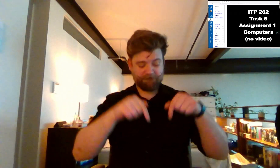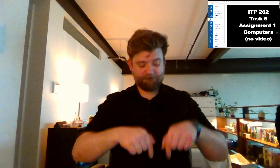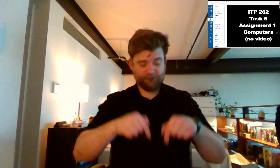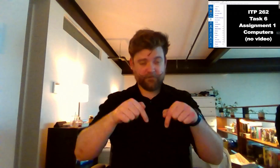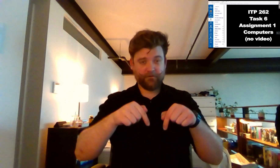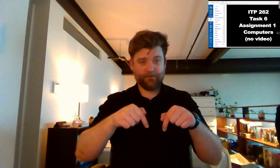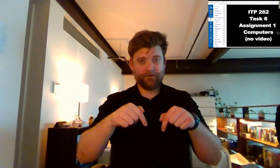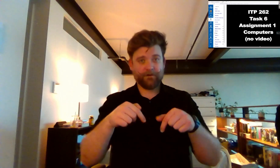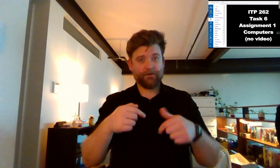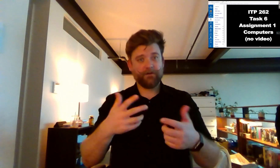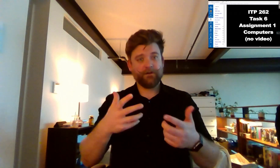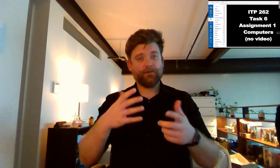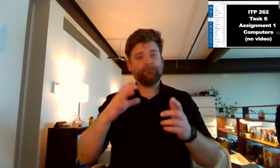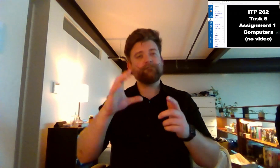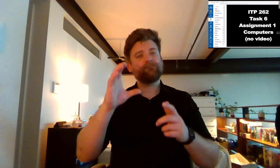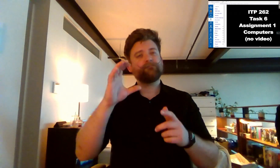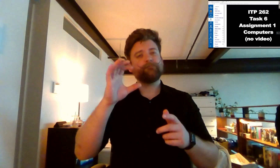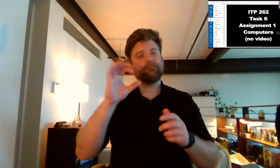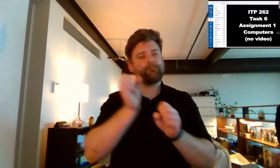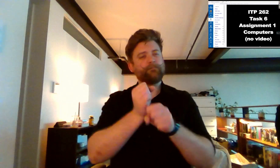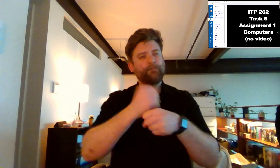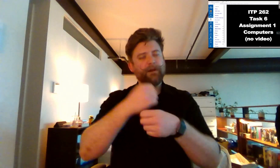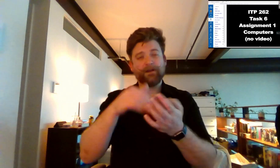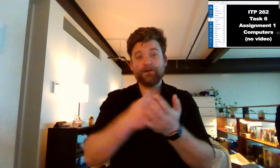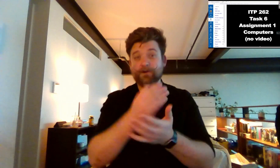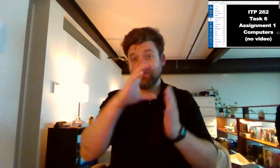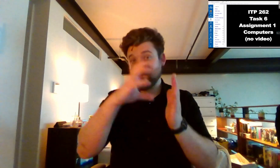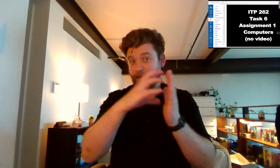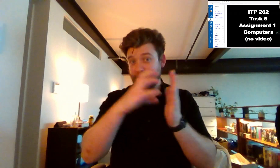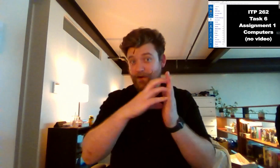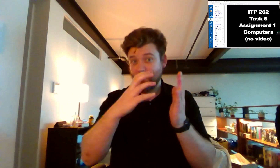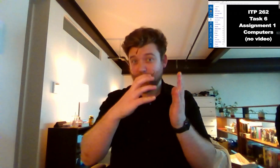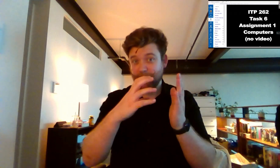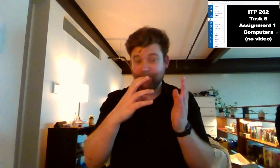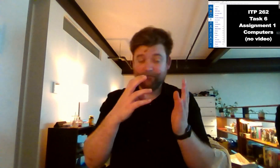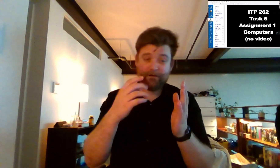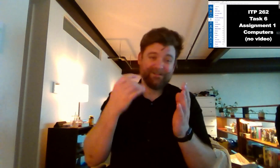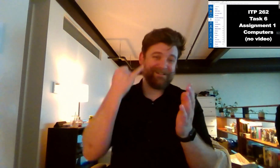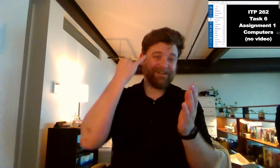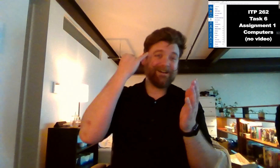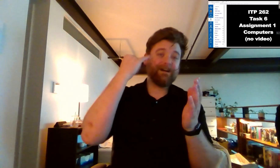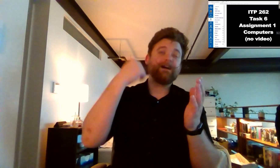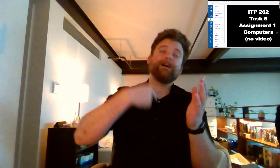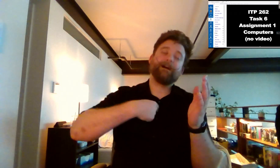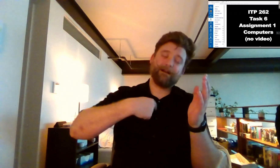use one or the other? Me, I like to just leave the space.